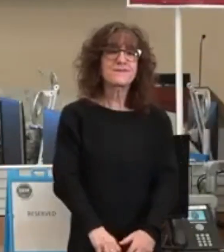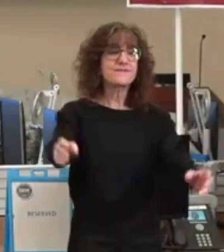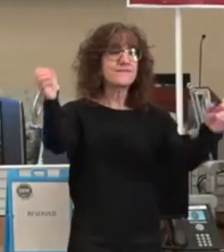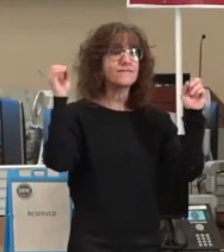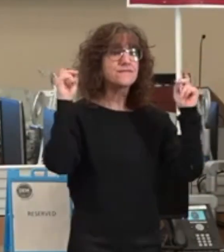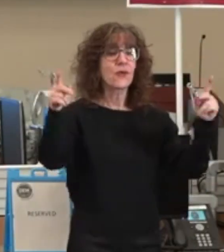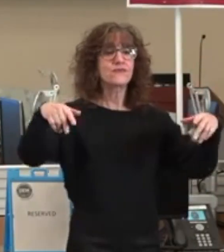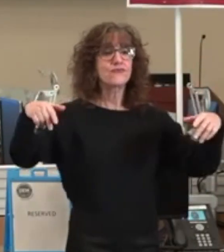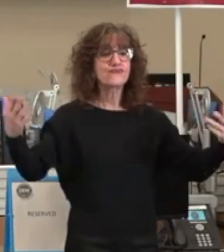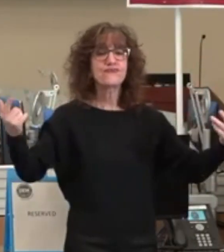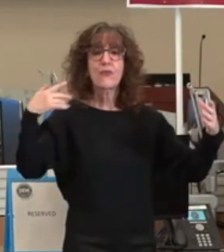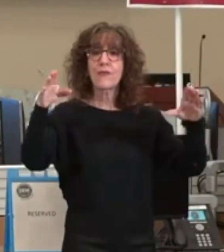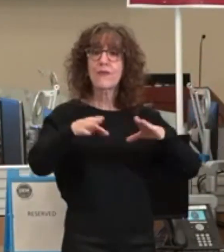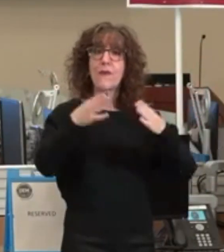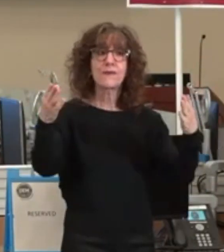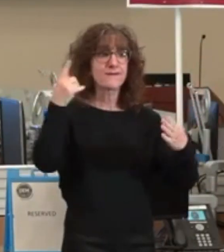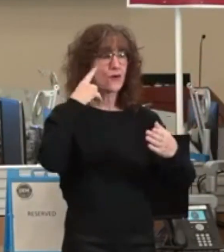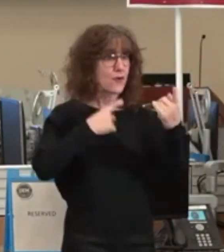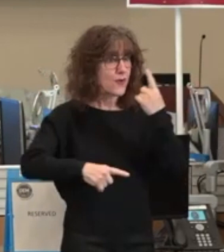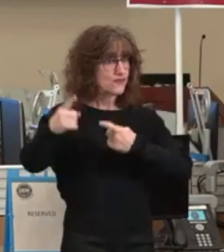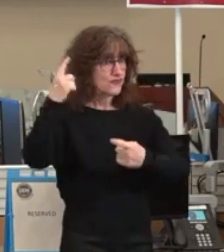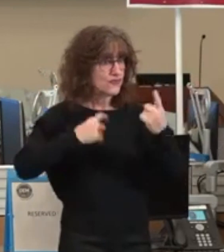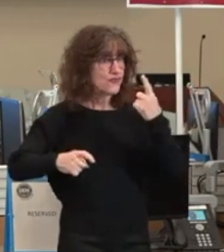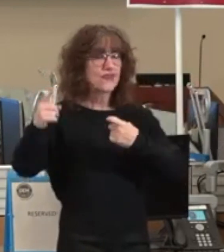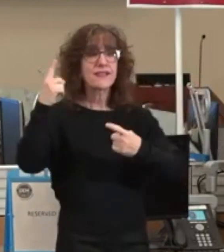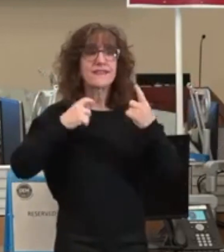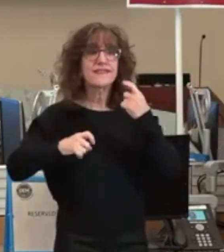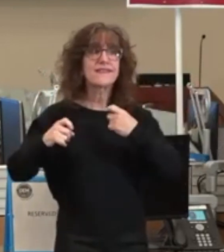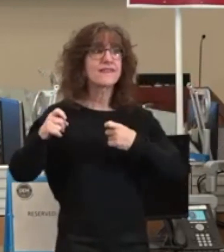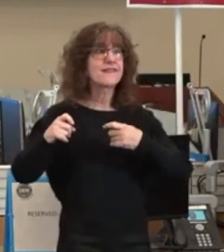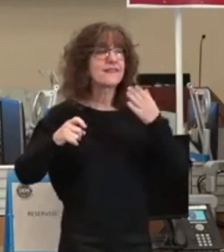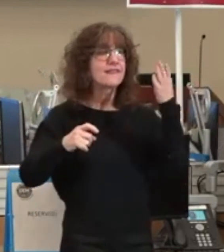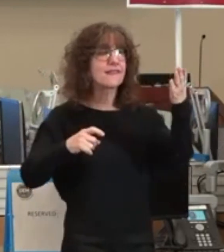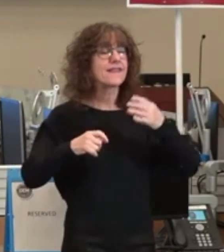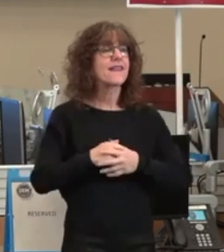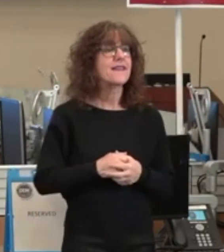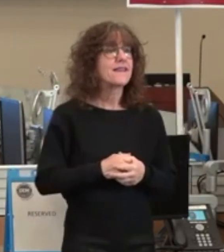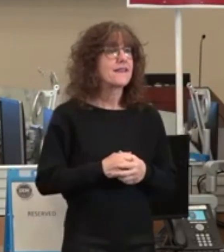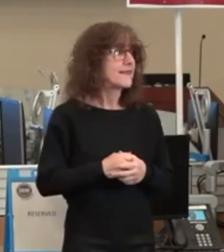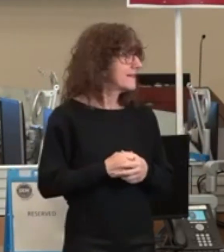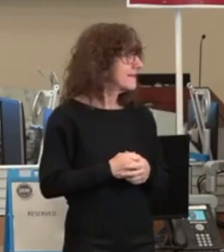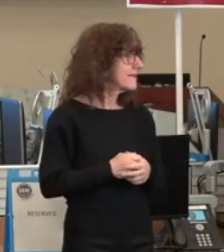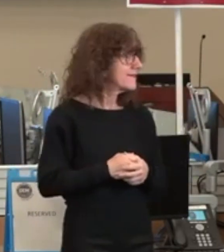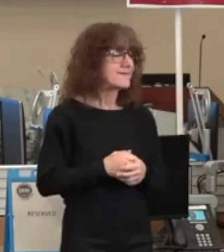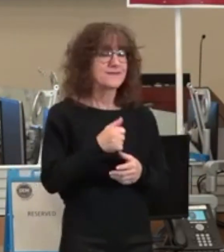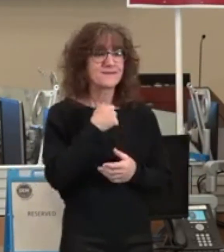Okay, so with that, we will open it up to any questions that you all may have.